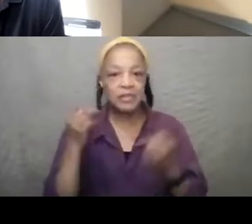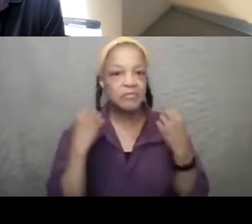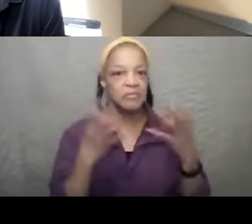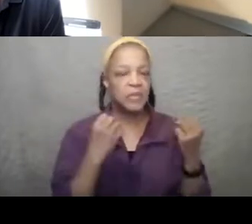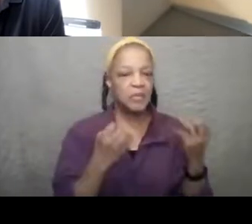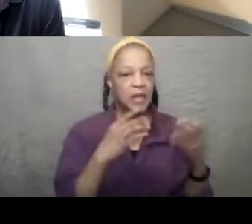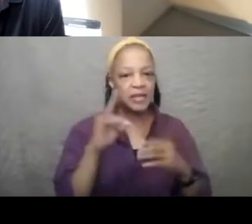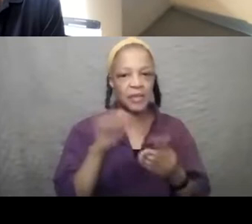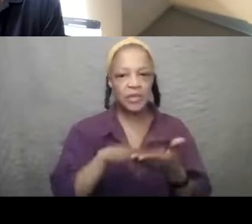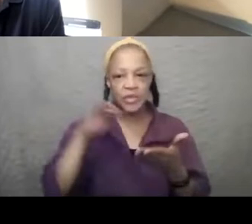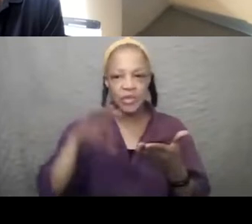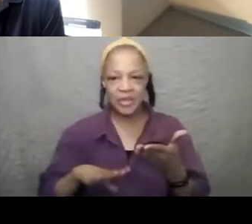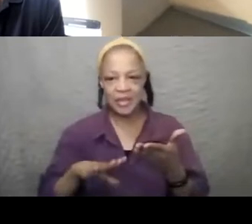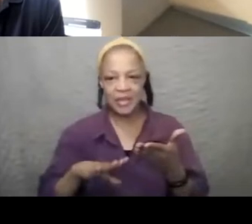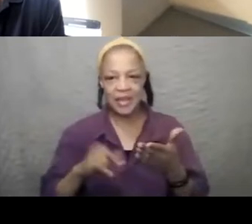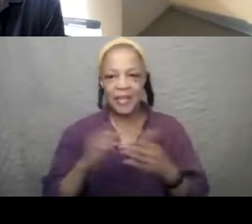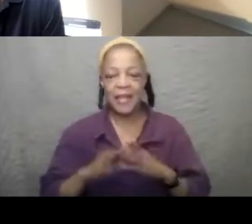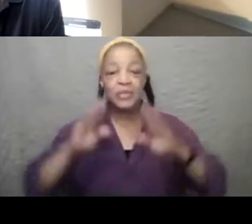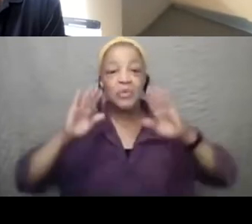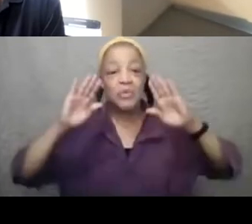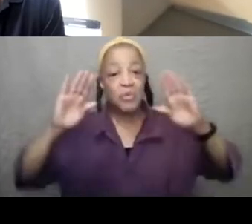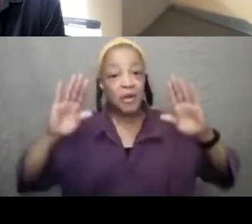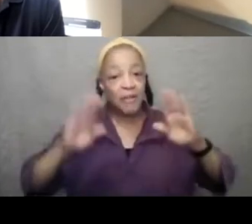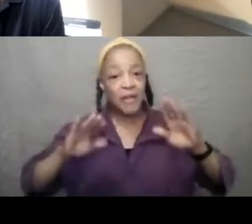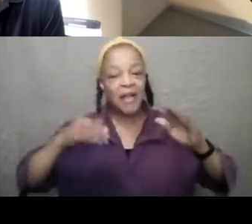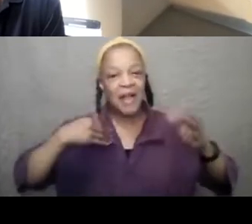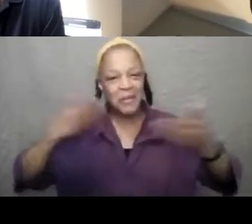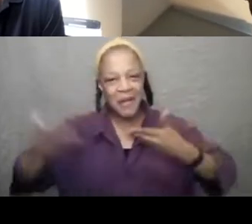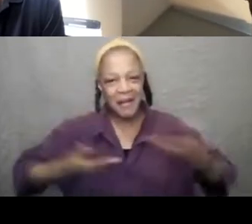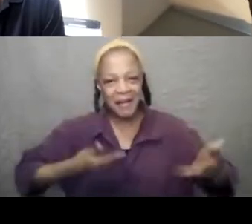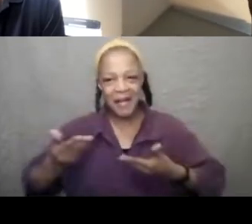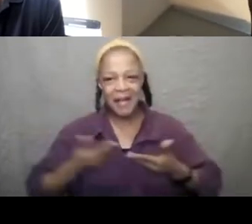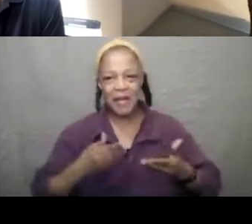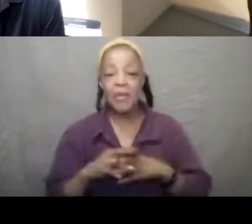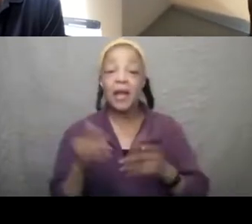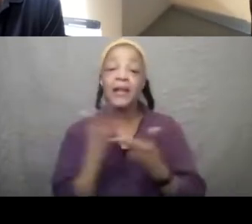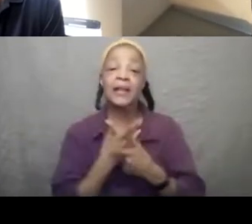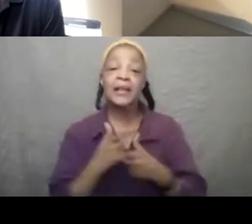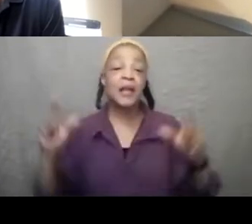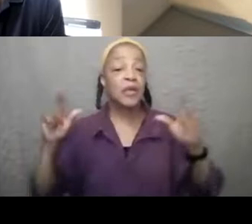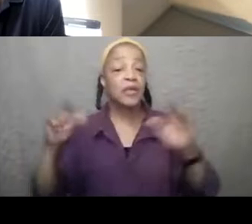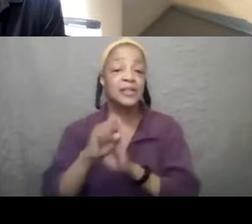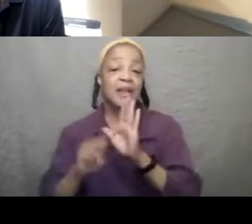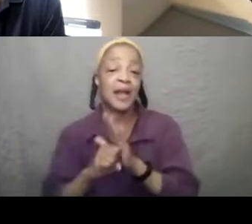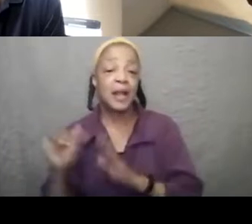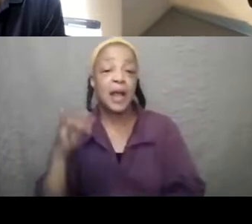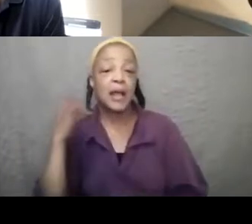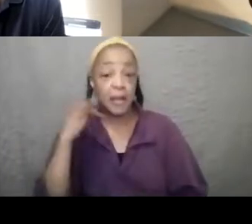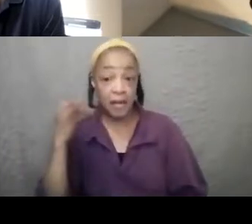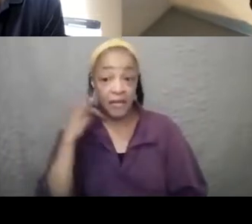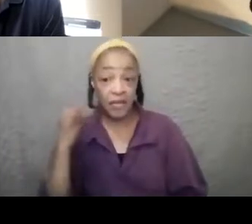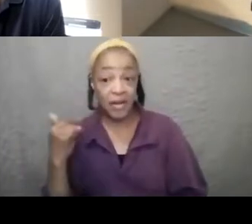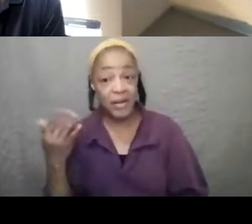is welcomed and it's wonderful, but in a neoliberal, austerely funded state like California,